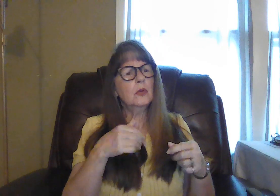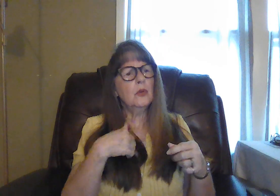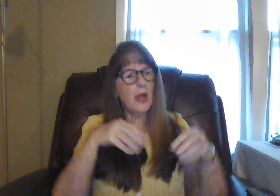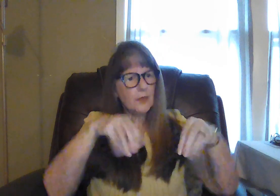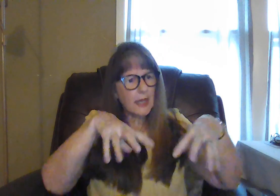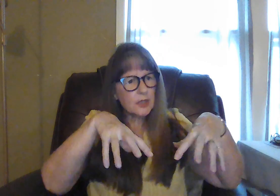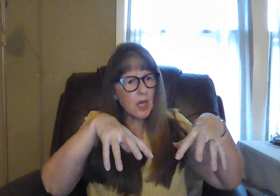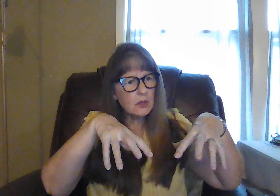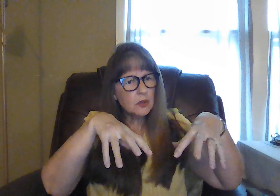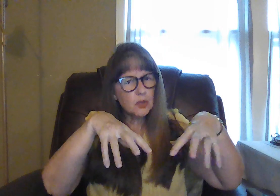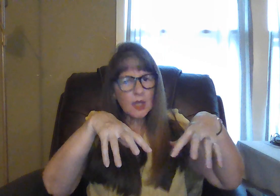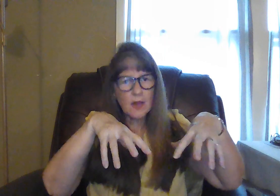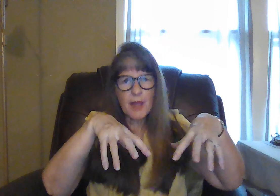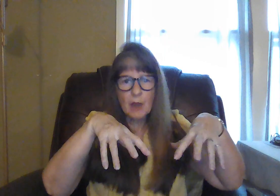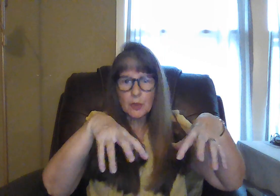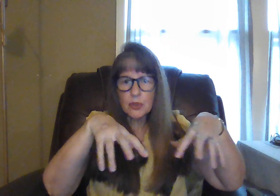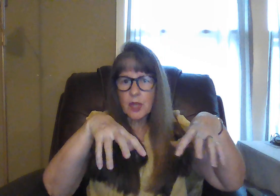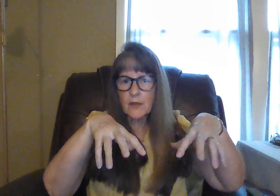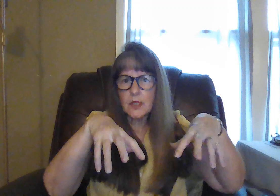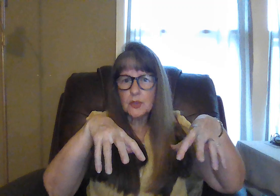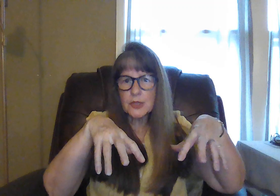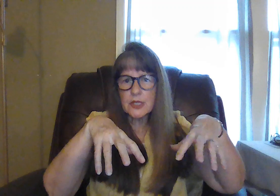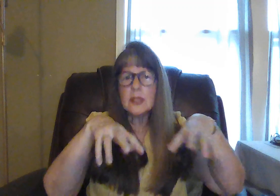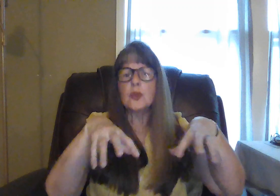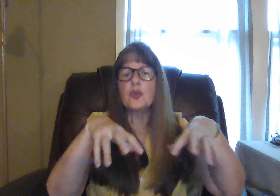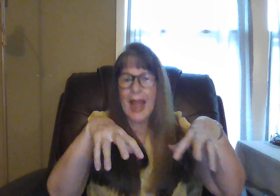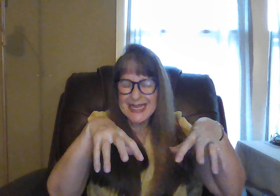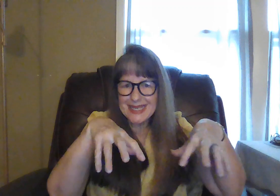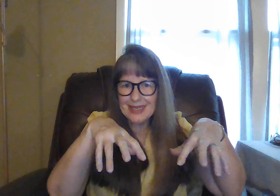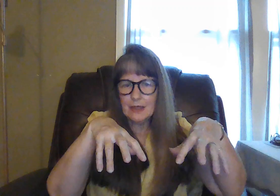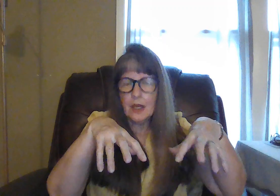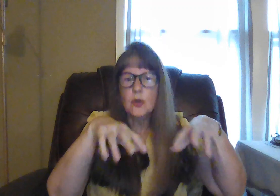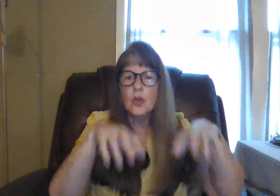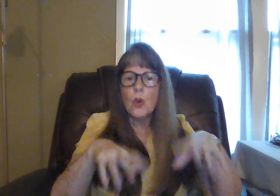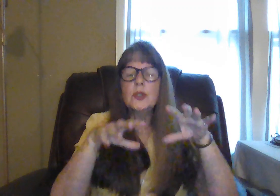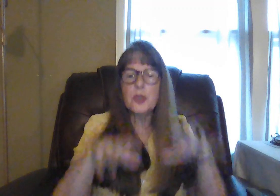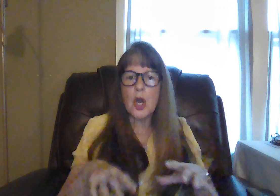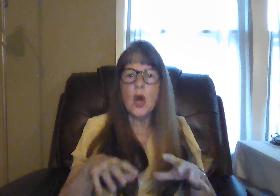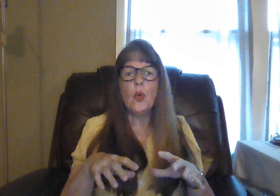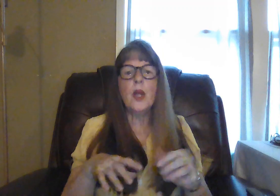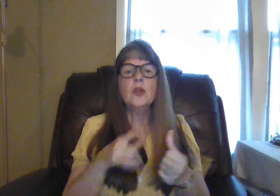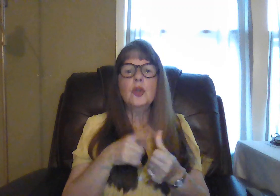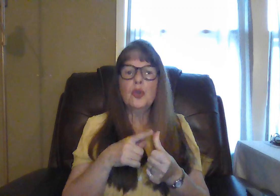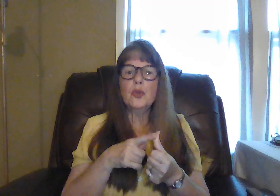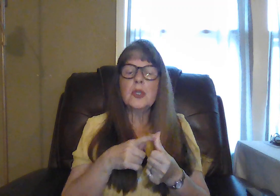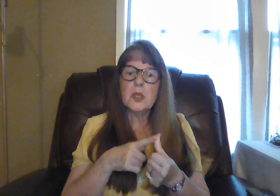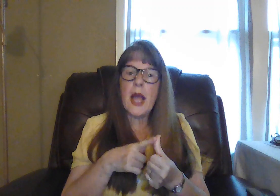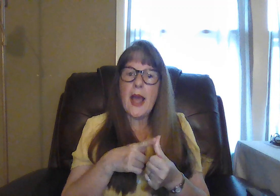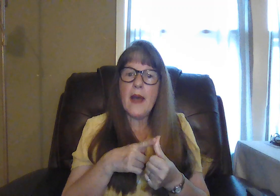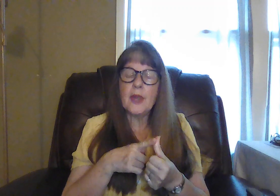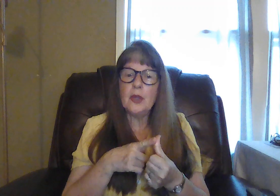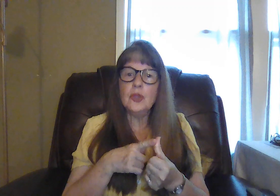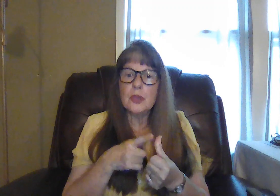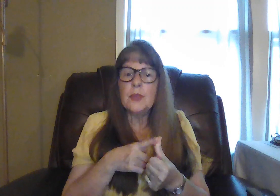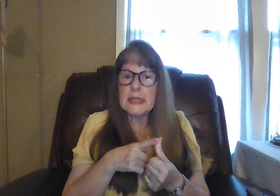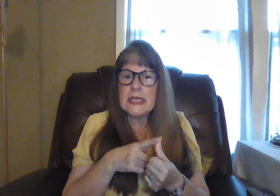You have lights on, you still have power, you still have electricity. That's what you're asking. You want to know, can you still plug things